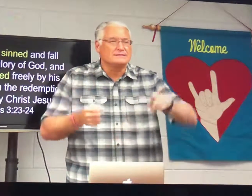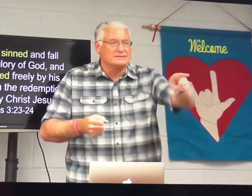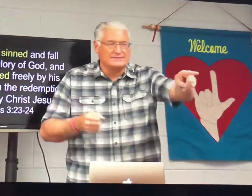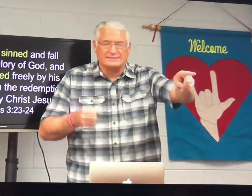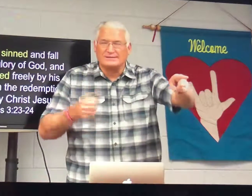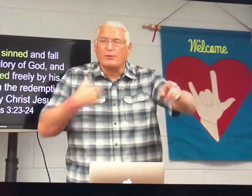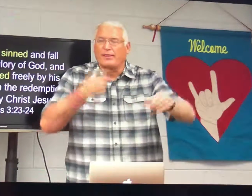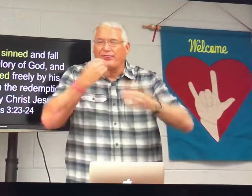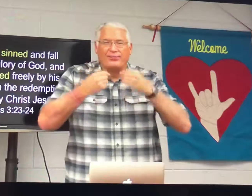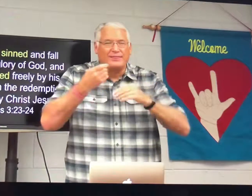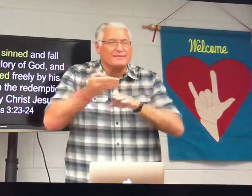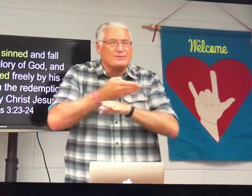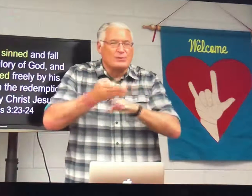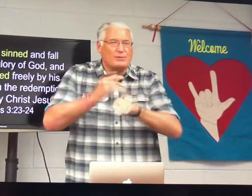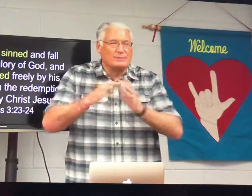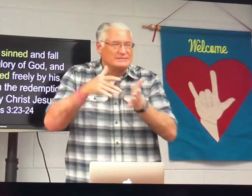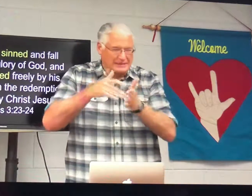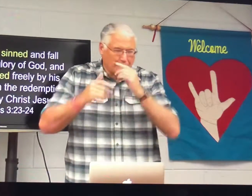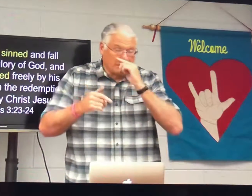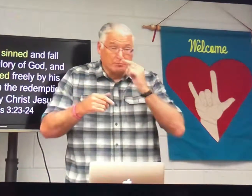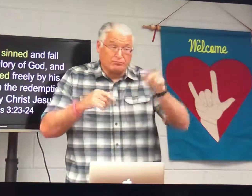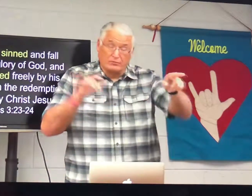The hitter's going to be Joey Wendell.